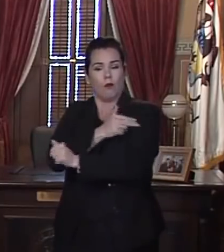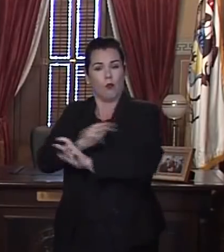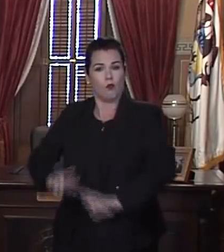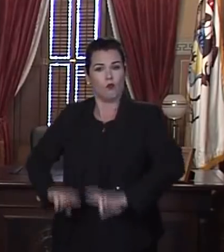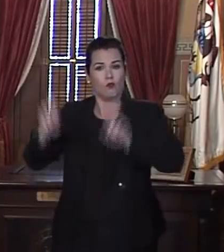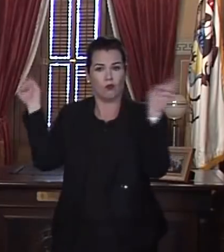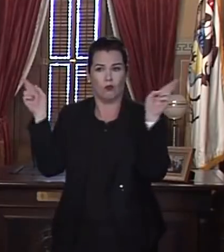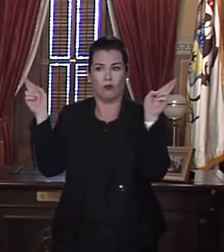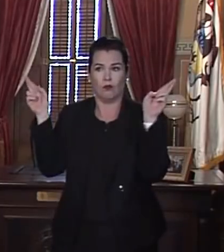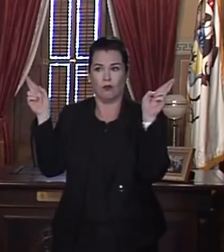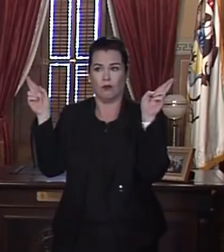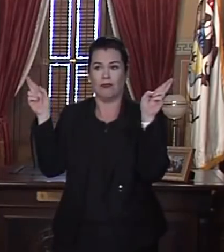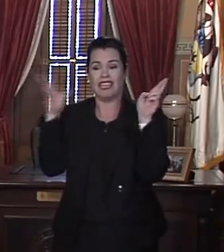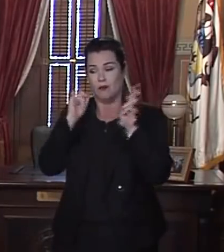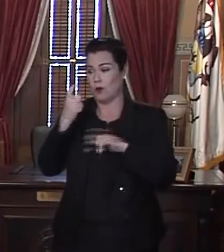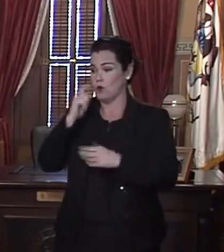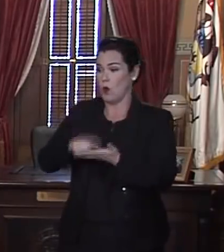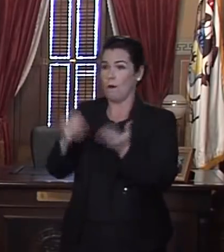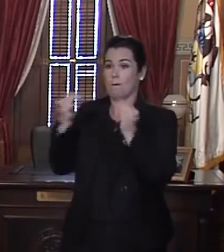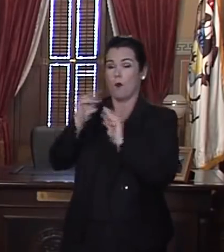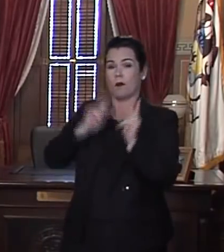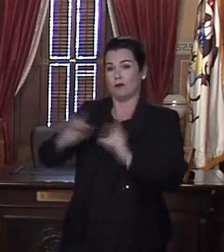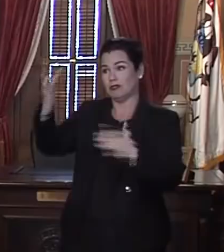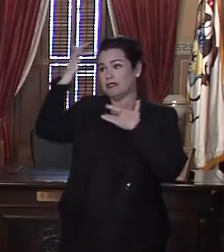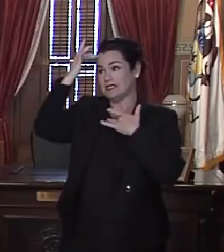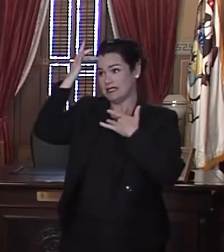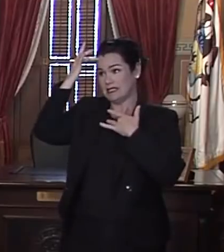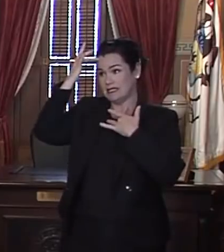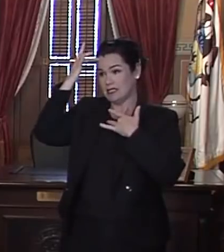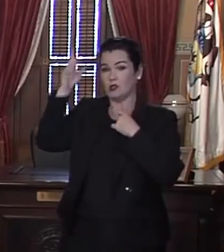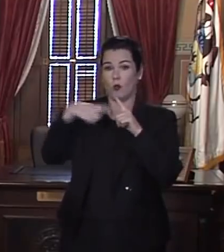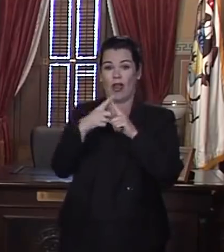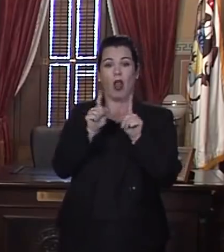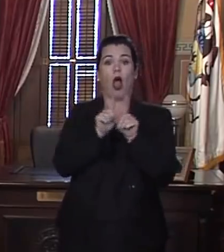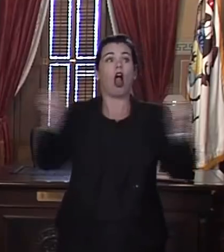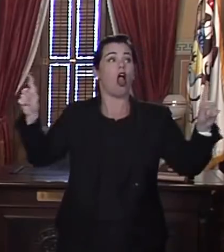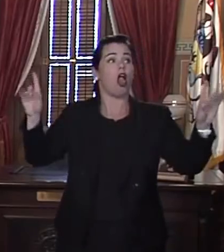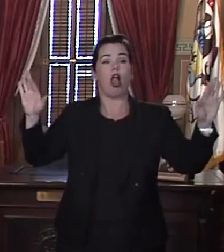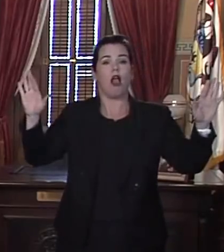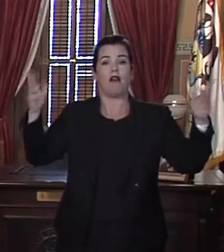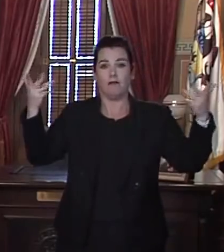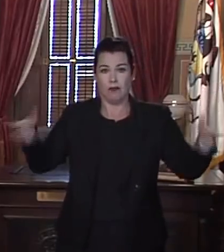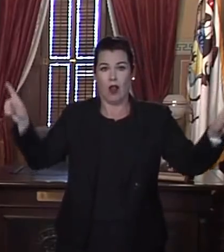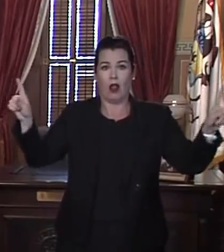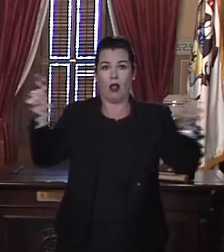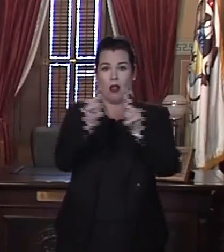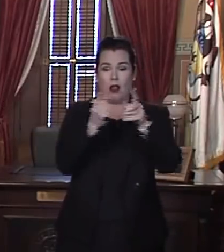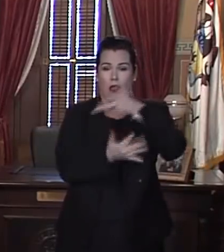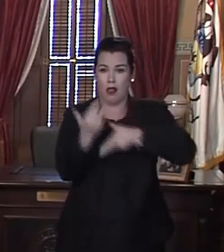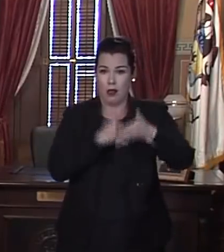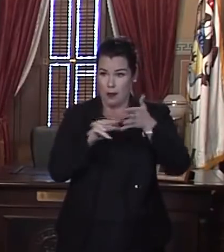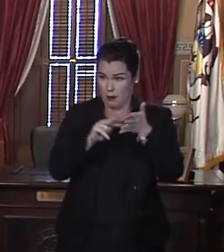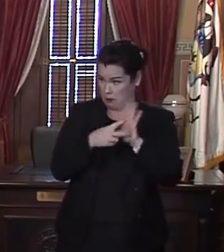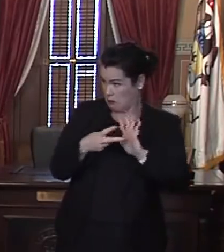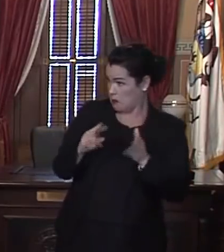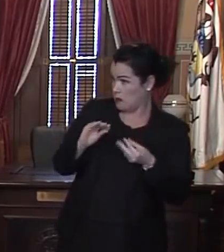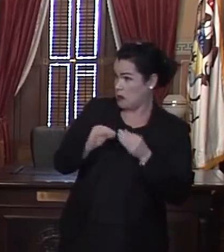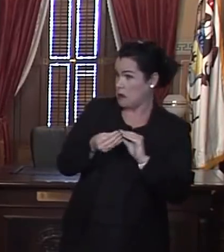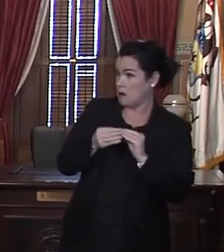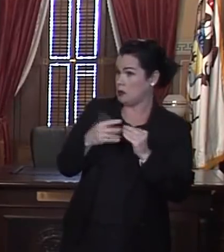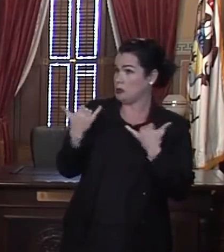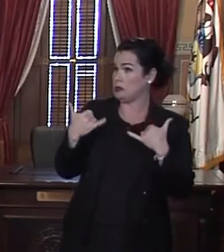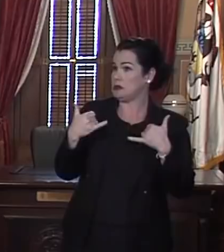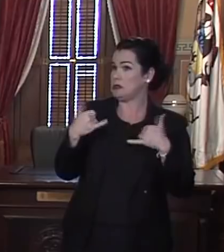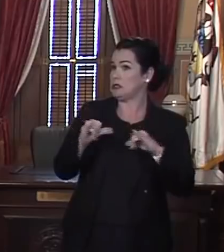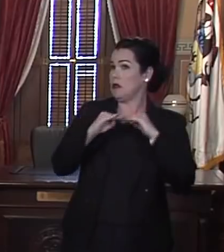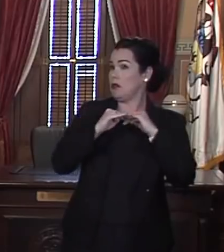do actually see a surge in cases once we start lifting some of these social distancing measures. So it will be a mix of many things that will contribute to how we